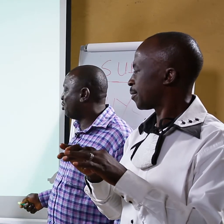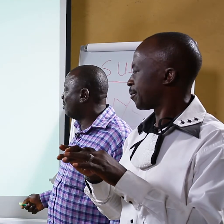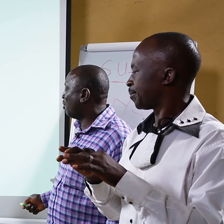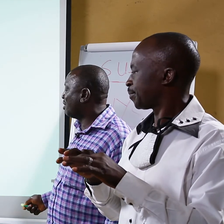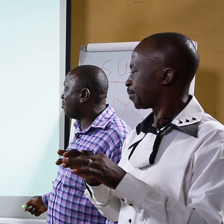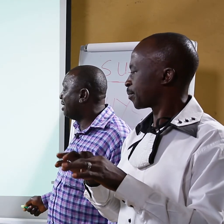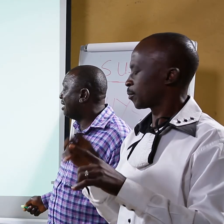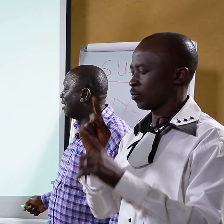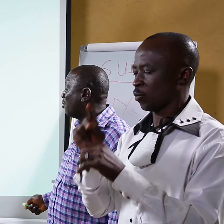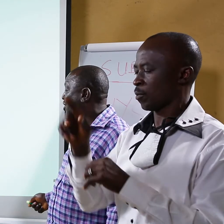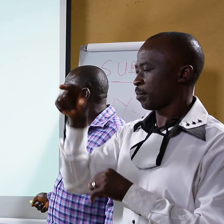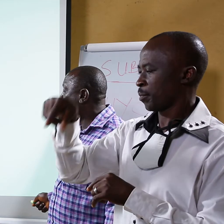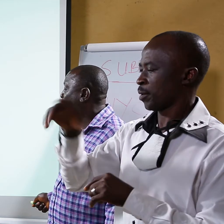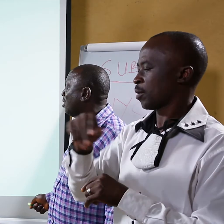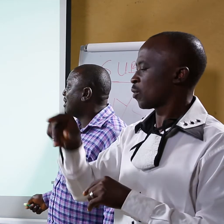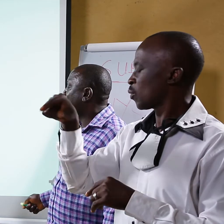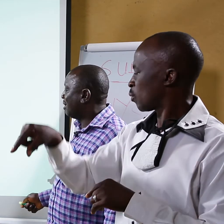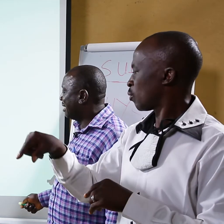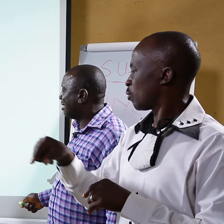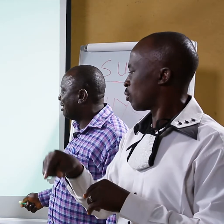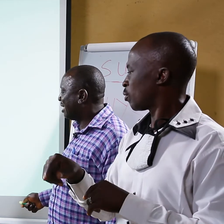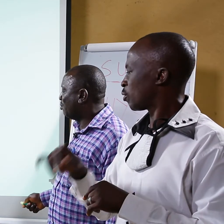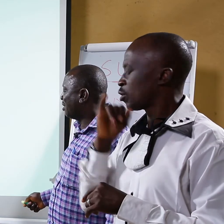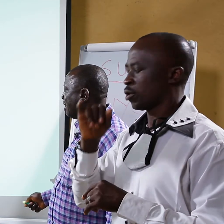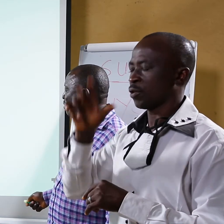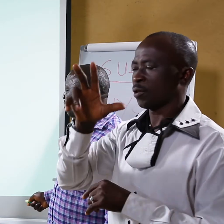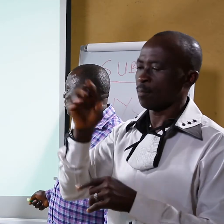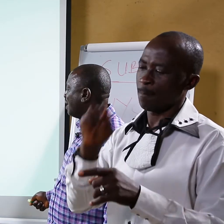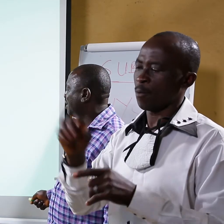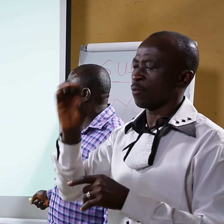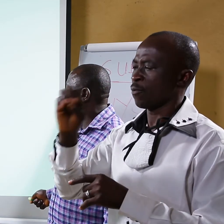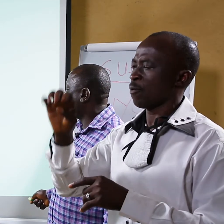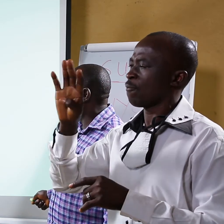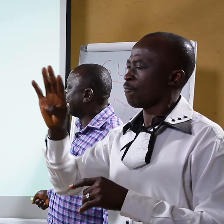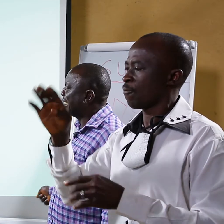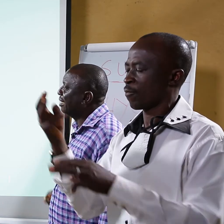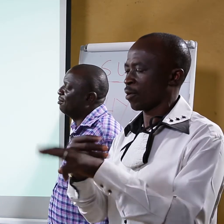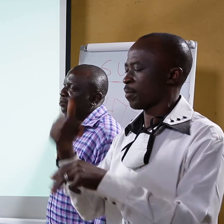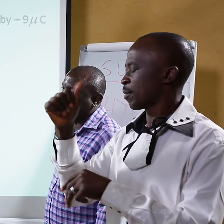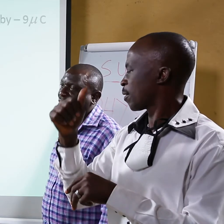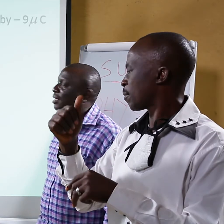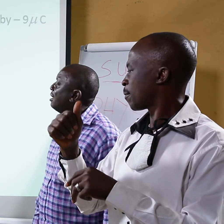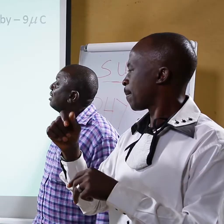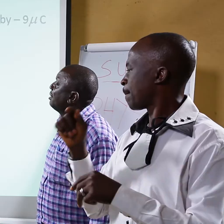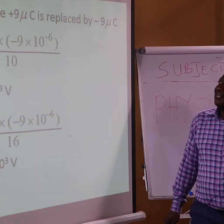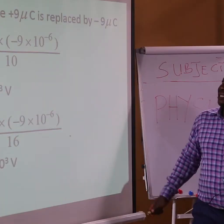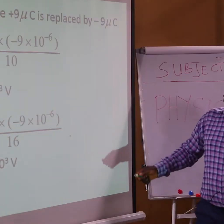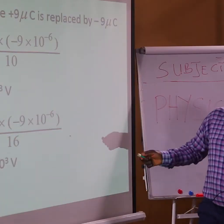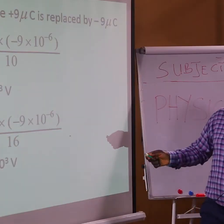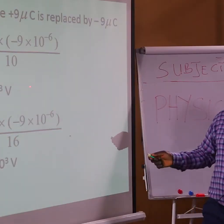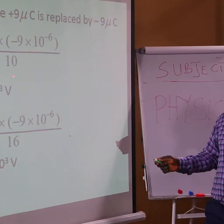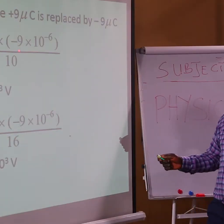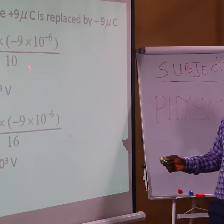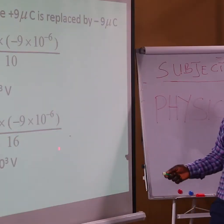difference between point P and point Q is 3.04 times 10 to power 3 volts.